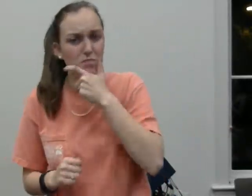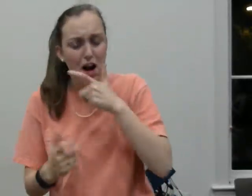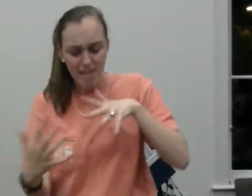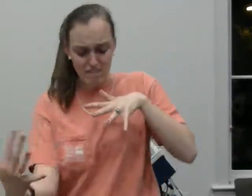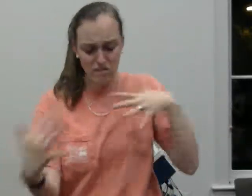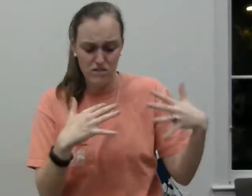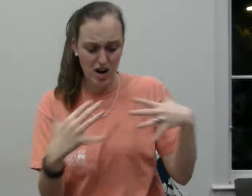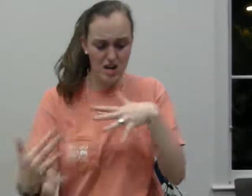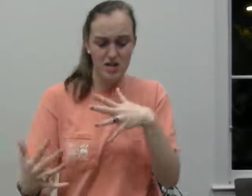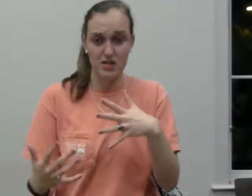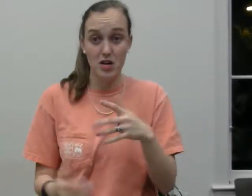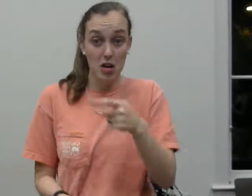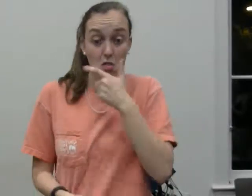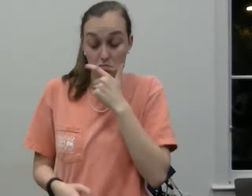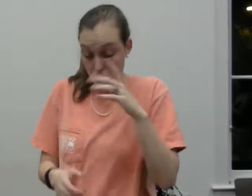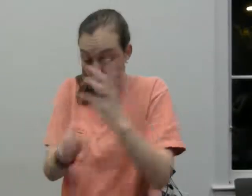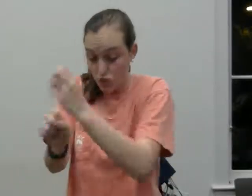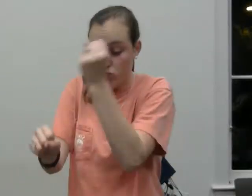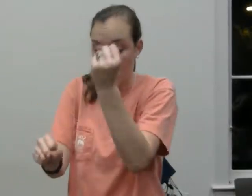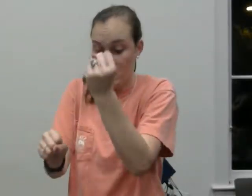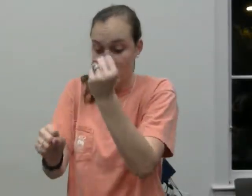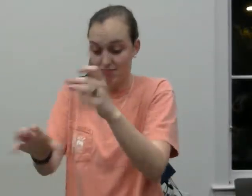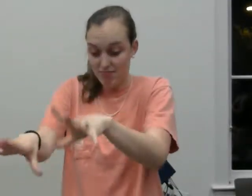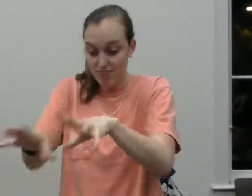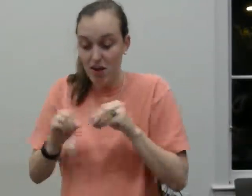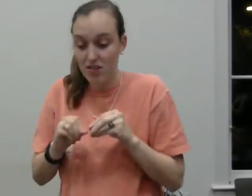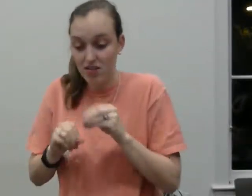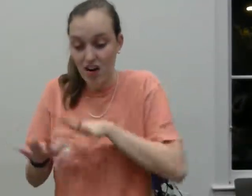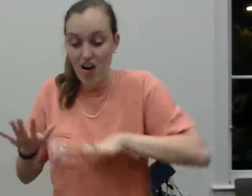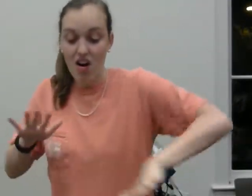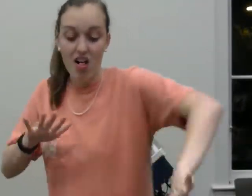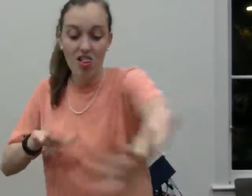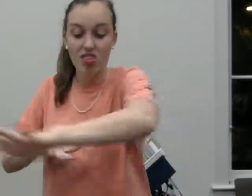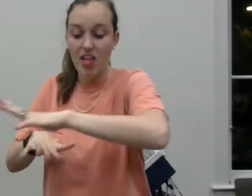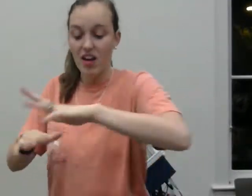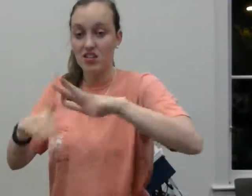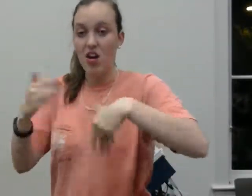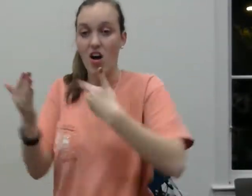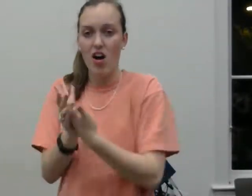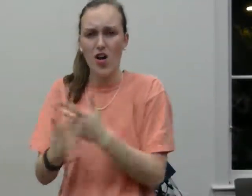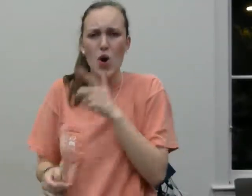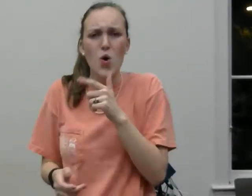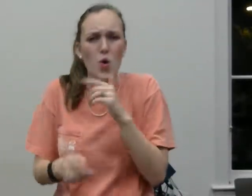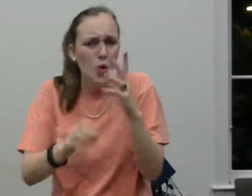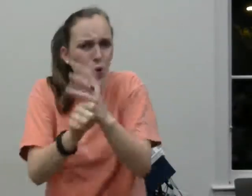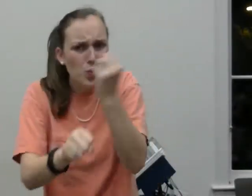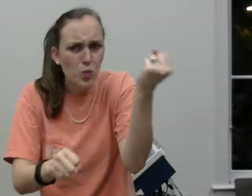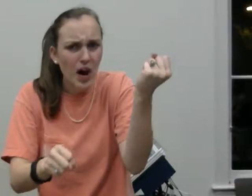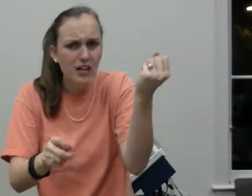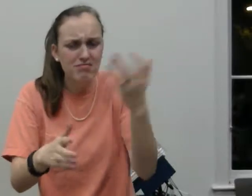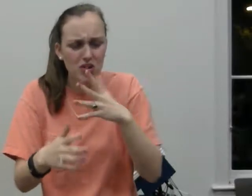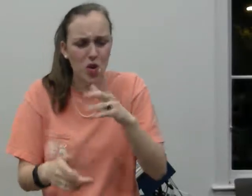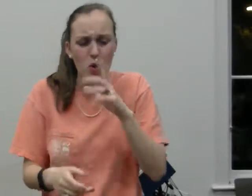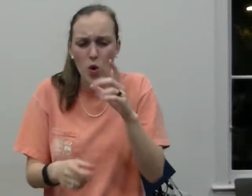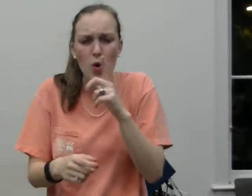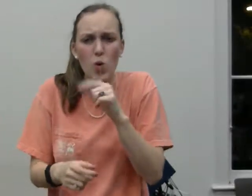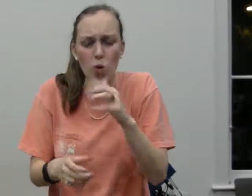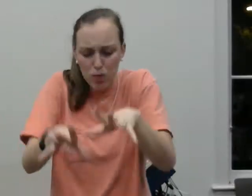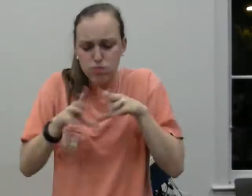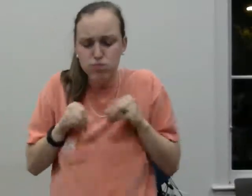Britain win, so since they win, they get all the land. So who was the big winner? Who gained a lot of land by winning the French and Indian War? Well, the British do. They